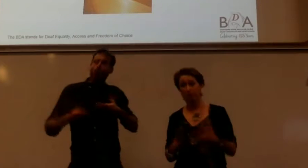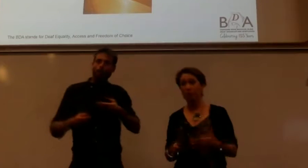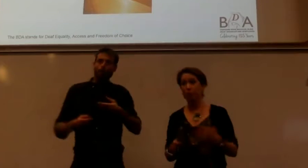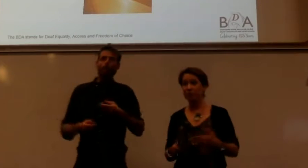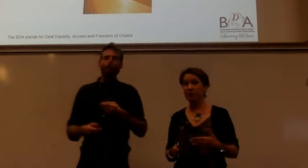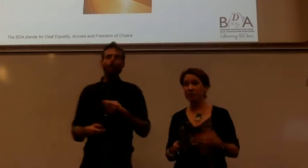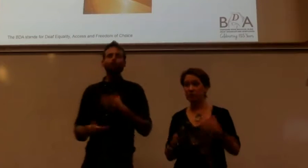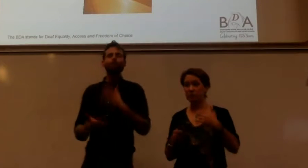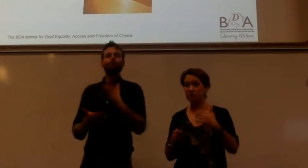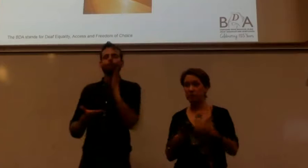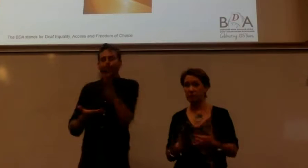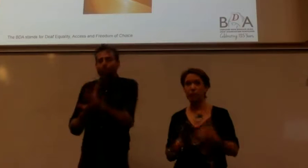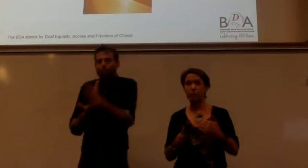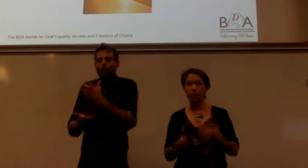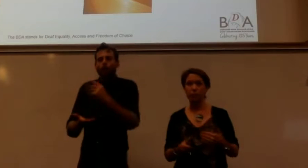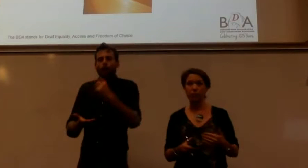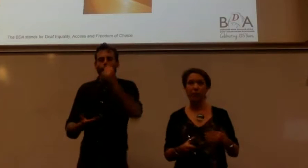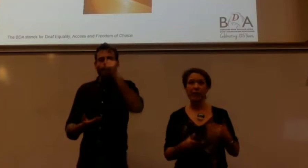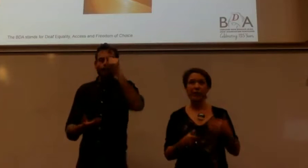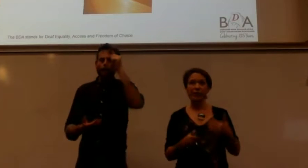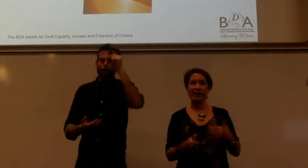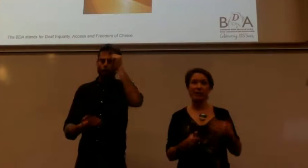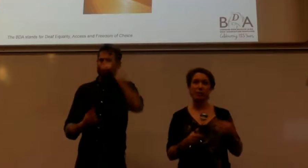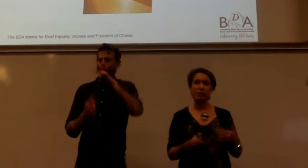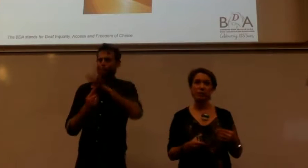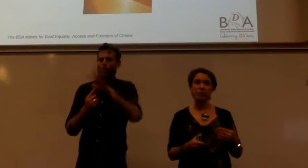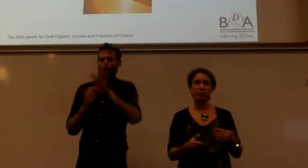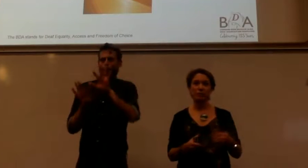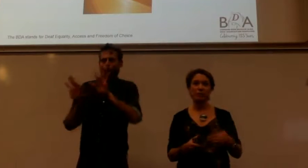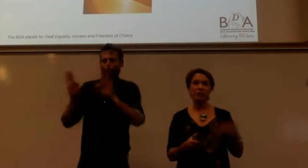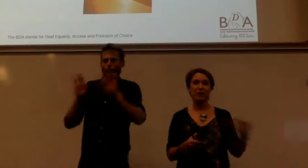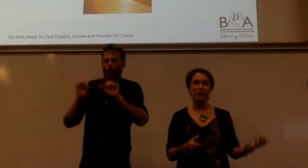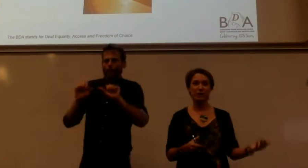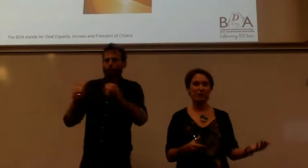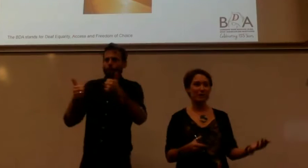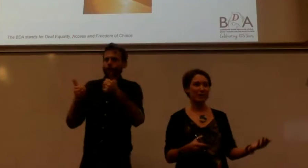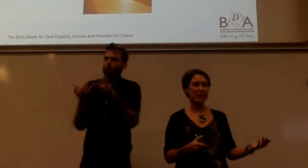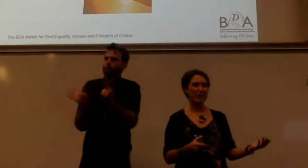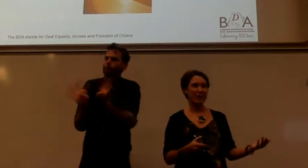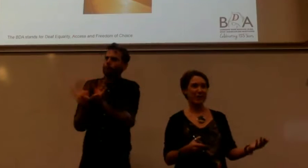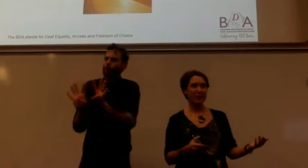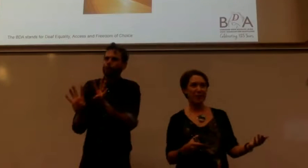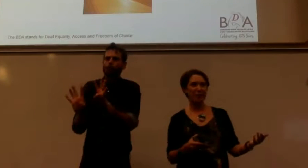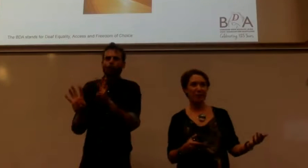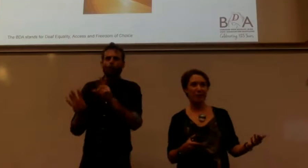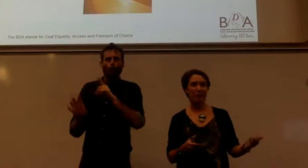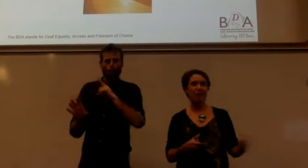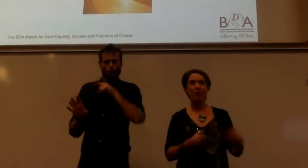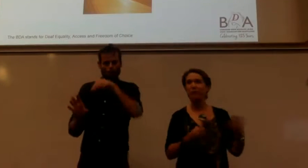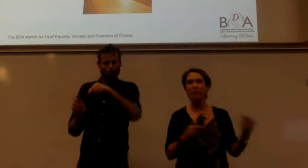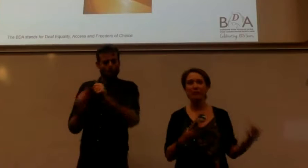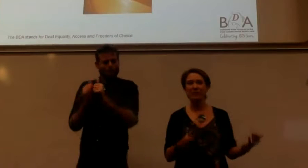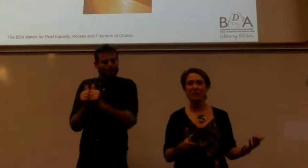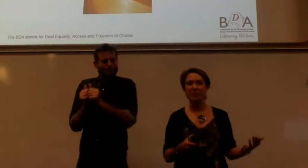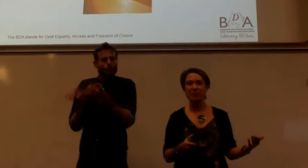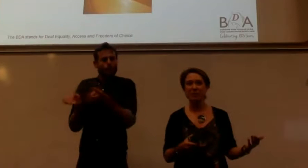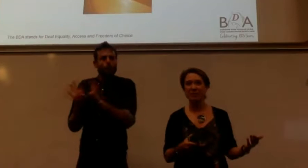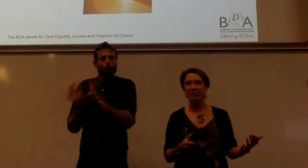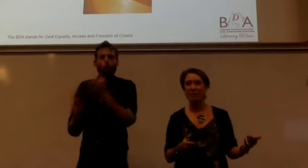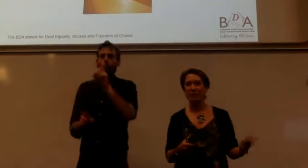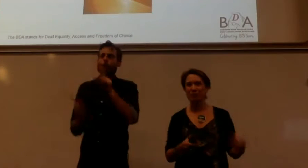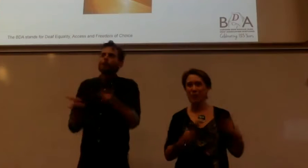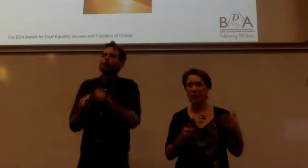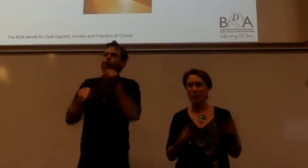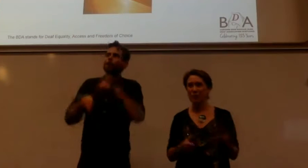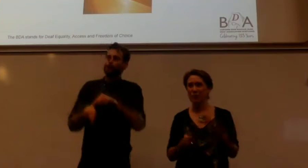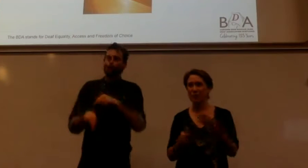a robust process because it's an important group, it needs to be possible for a young person with no formal experience